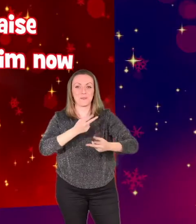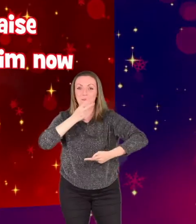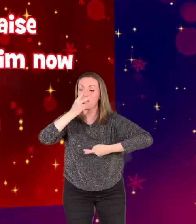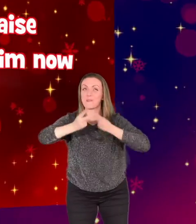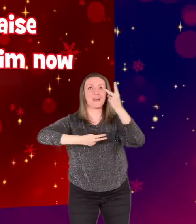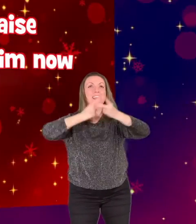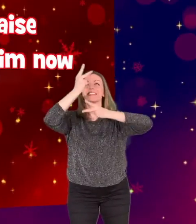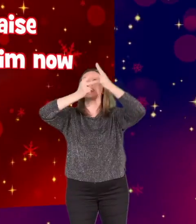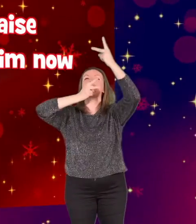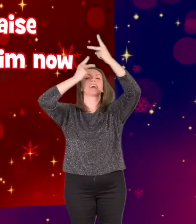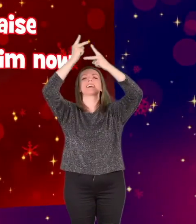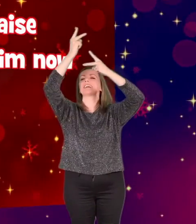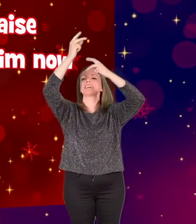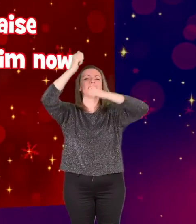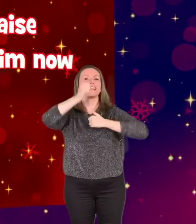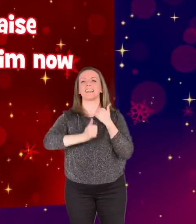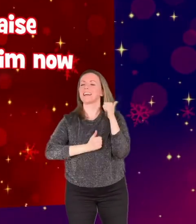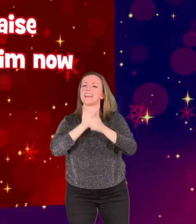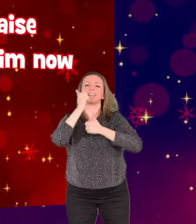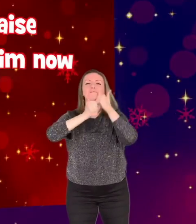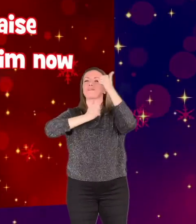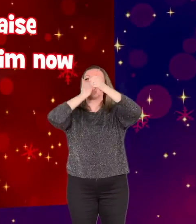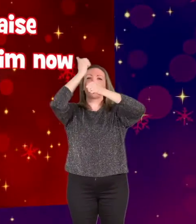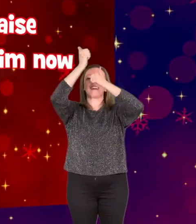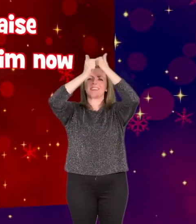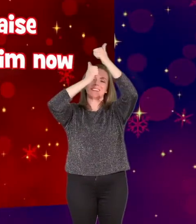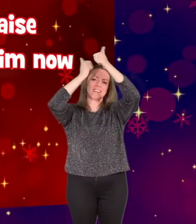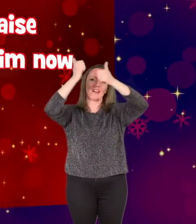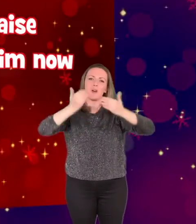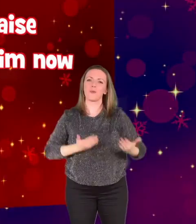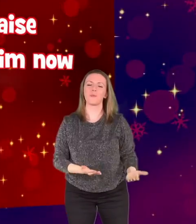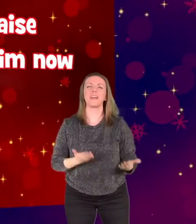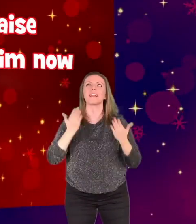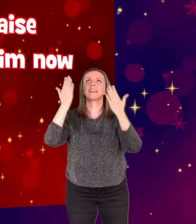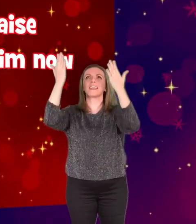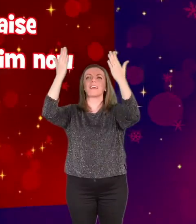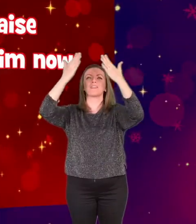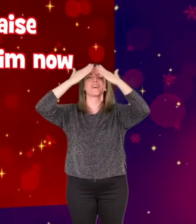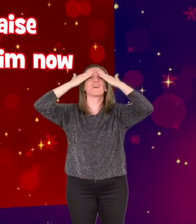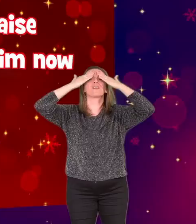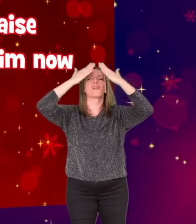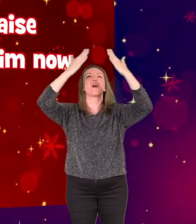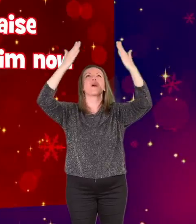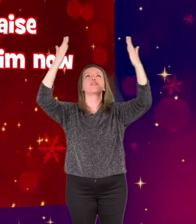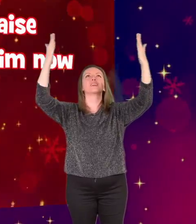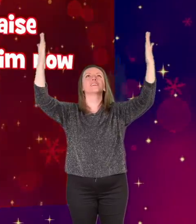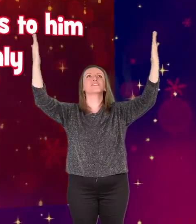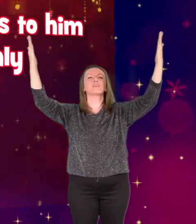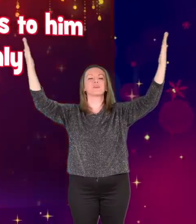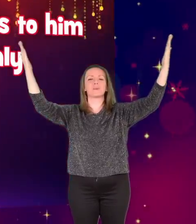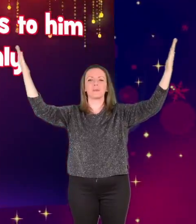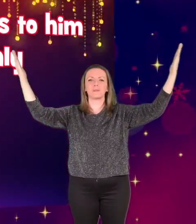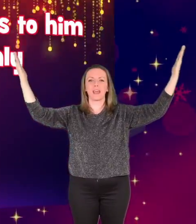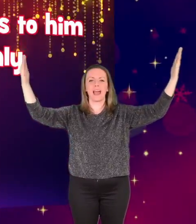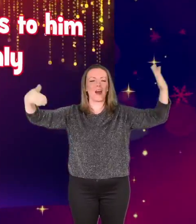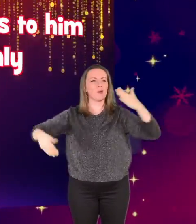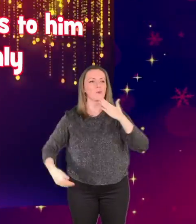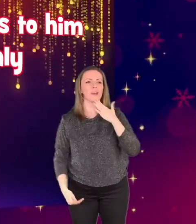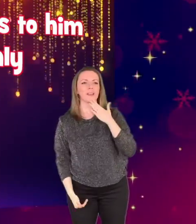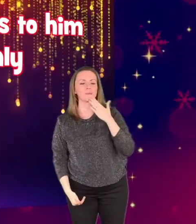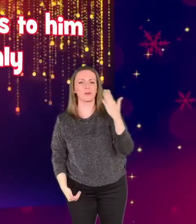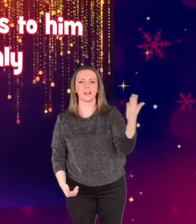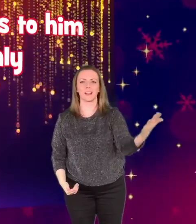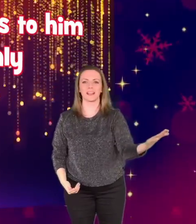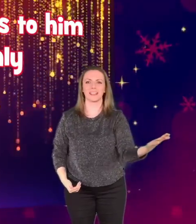We'll sing His praise We'll give glory to Him Now